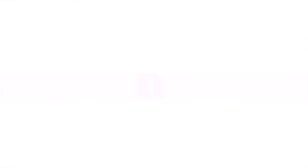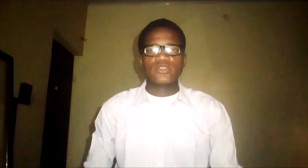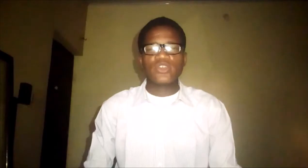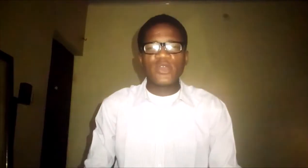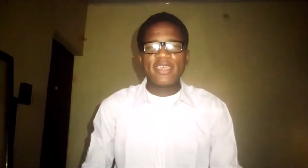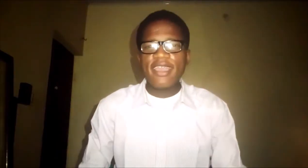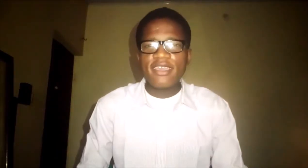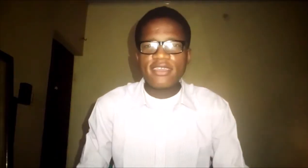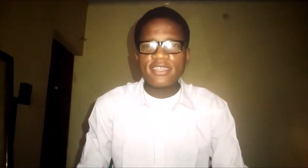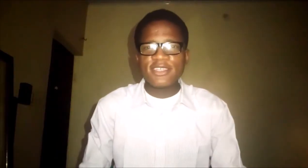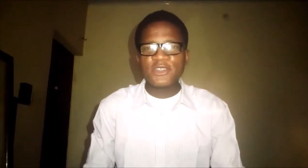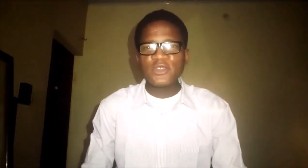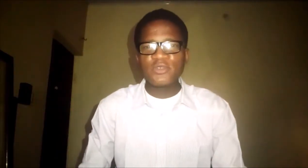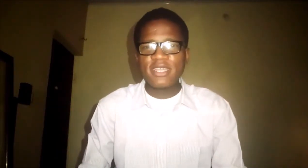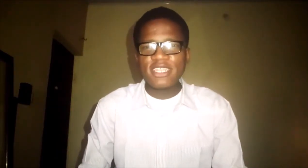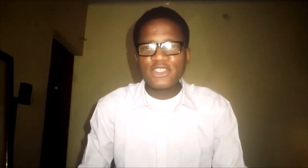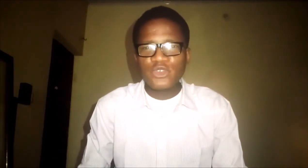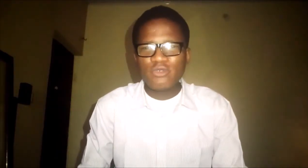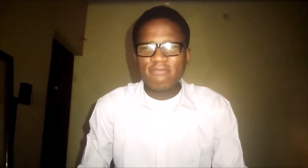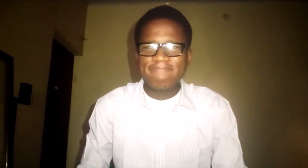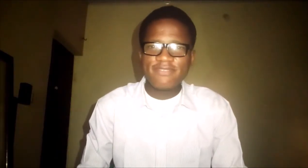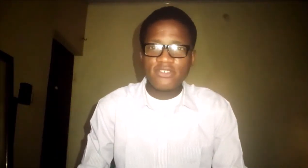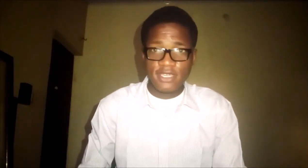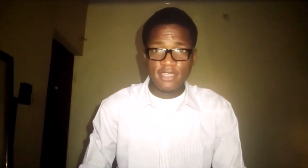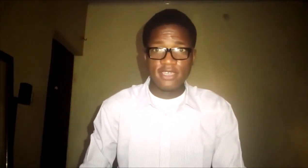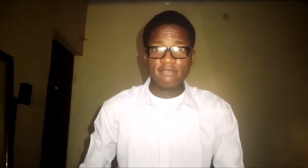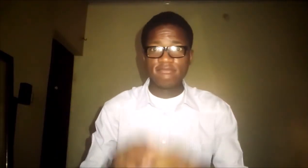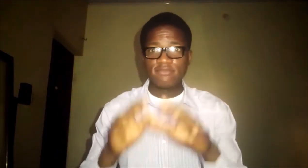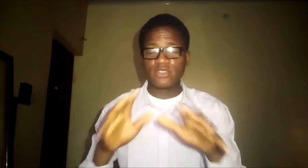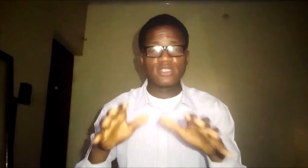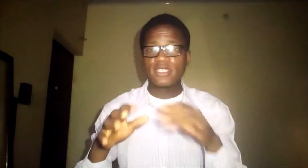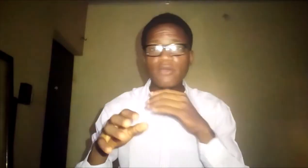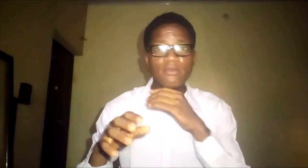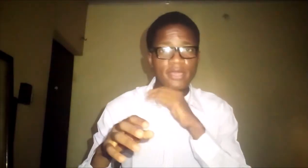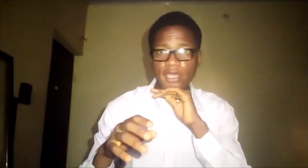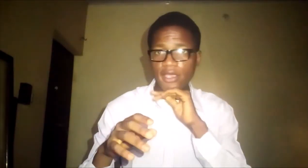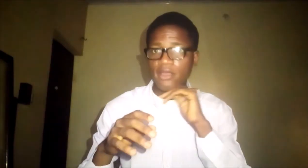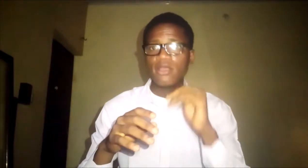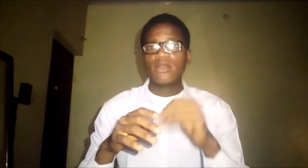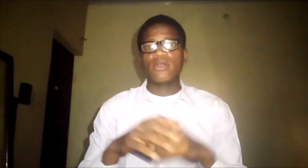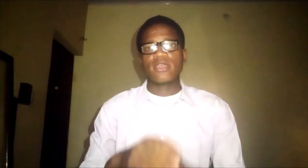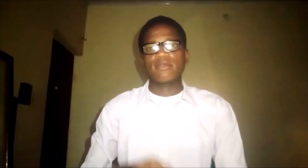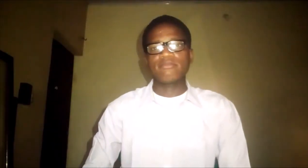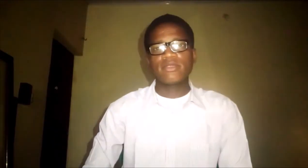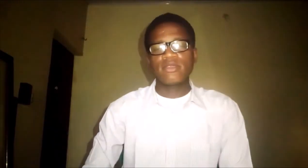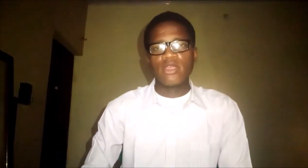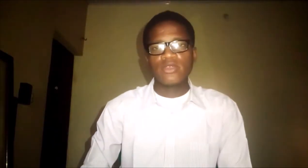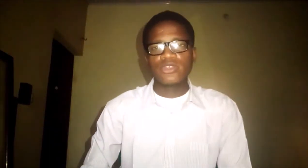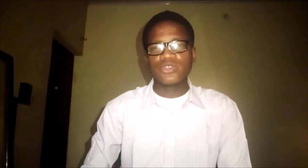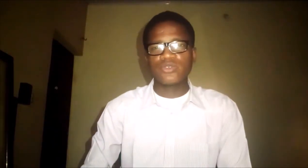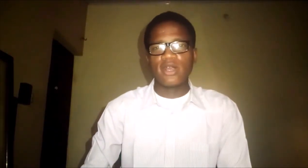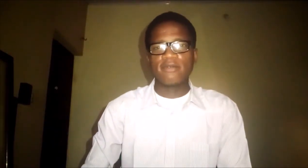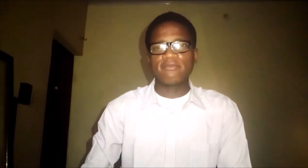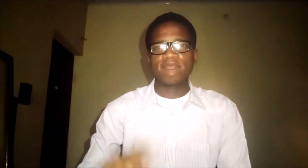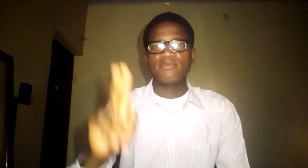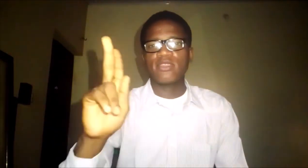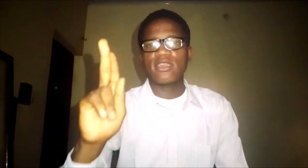So for K, it's going to be a little tricky. Just stay with me here. Okay. So K.